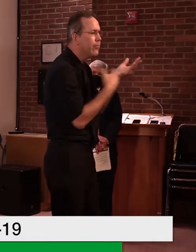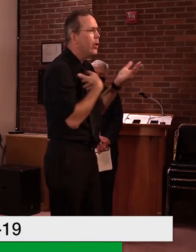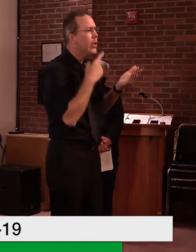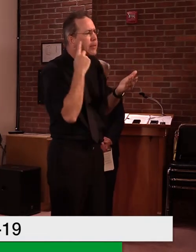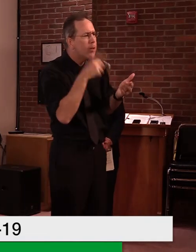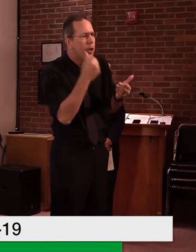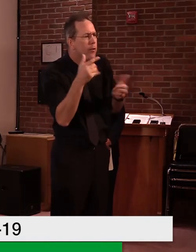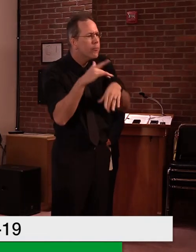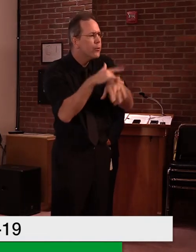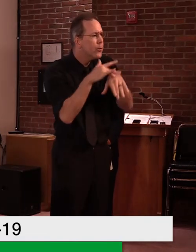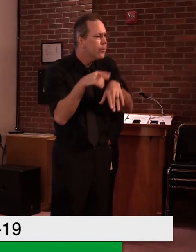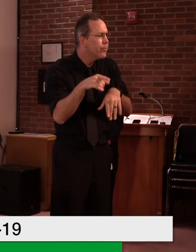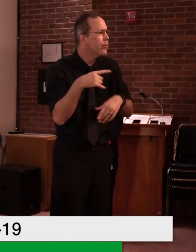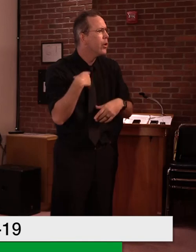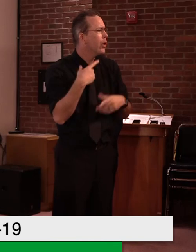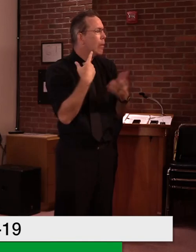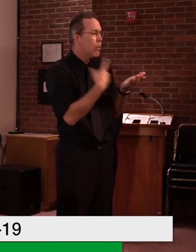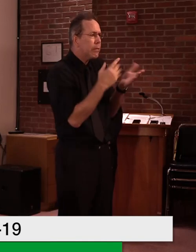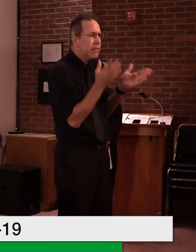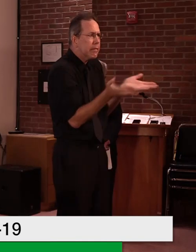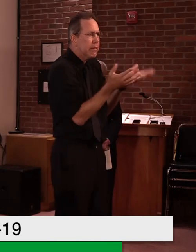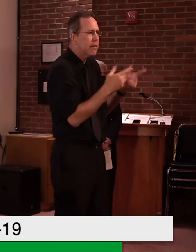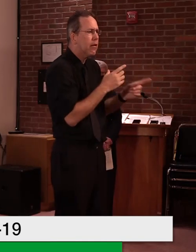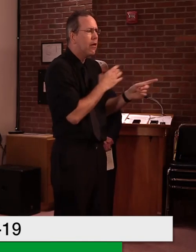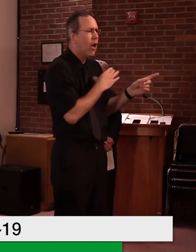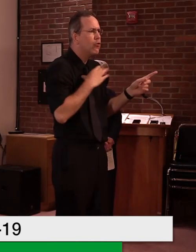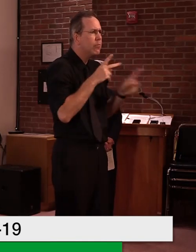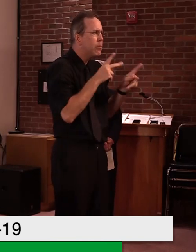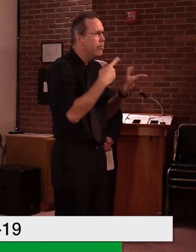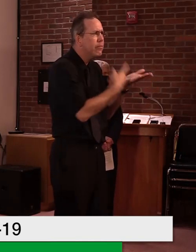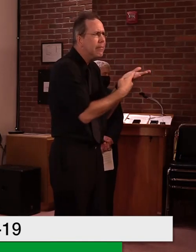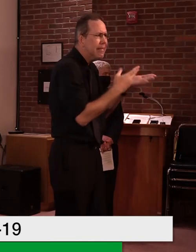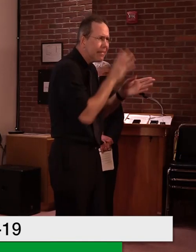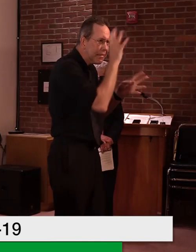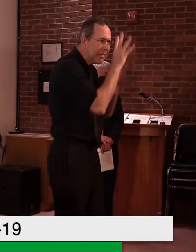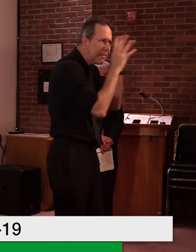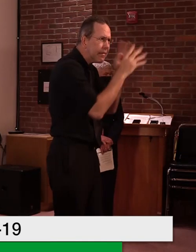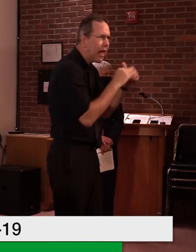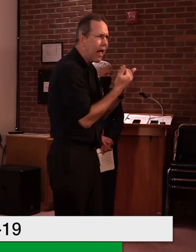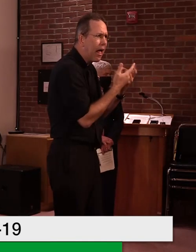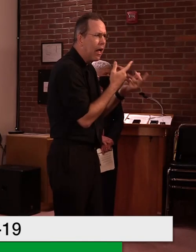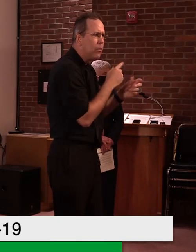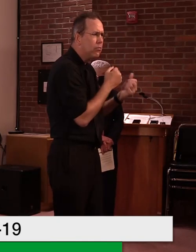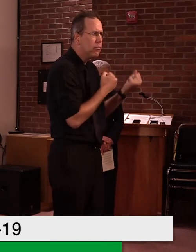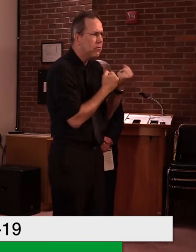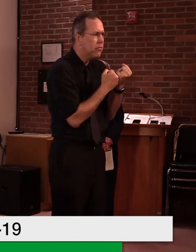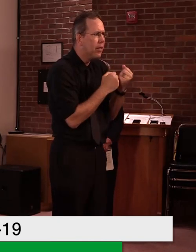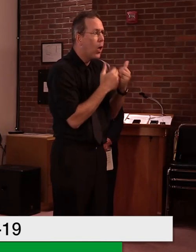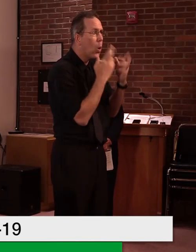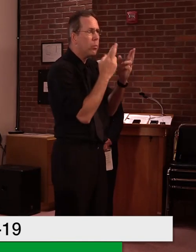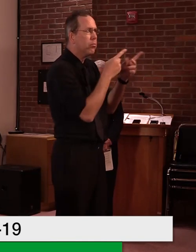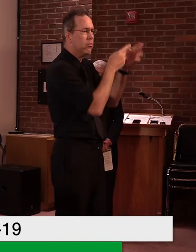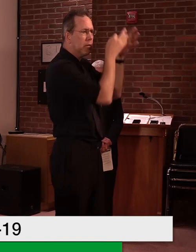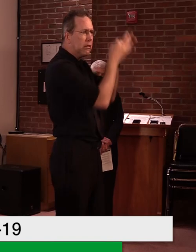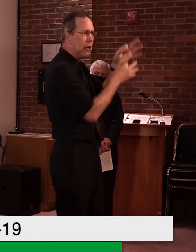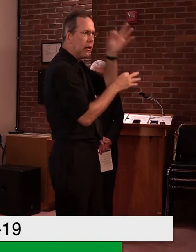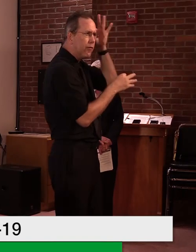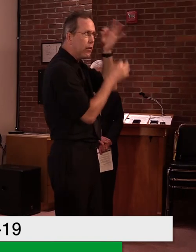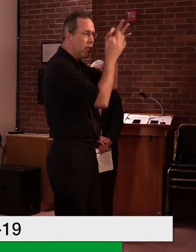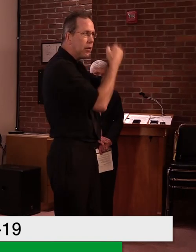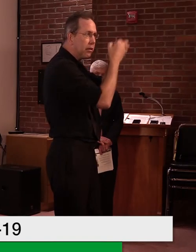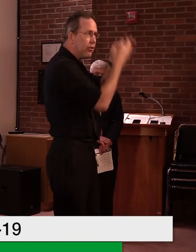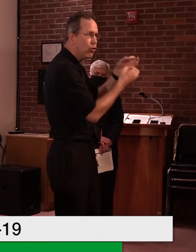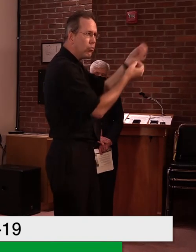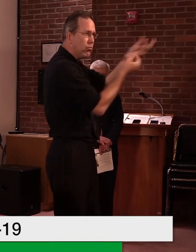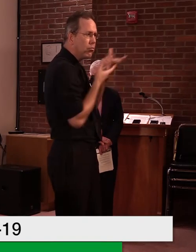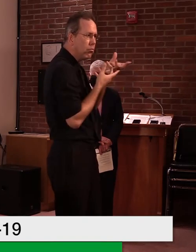that there's a possibility that something will come into place before this expires. And so we'll see. But I